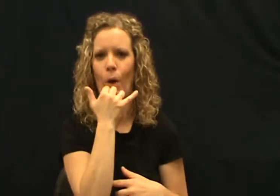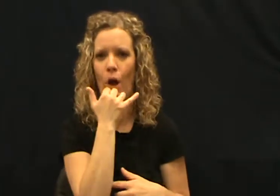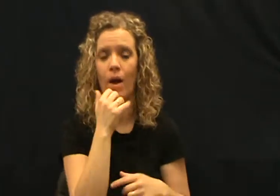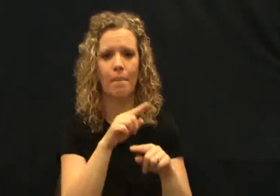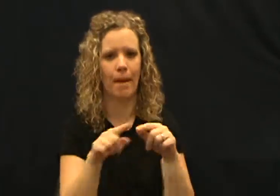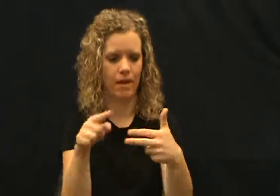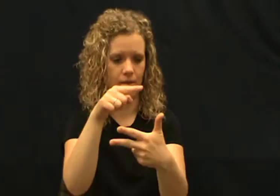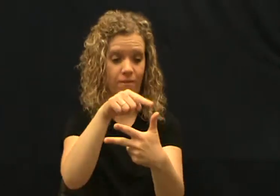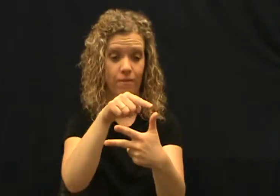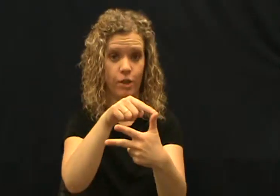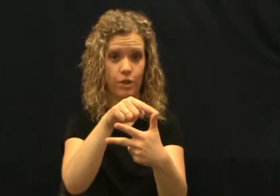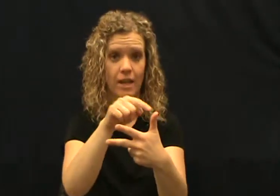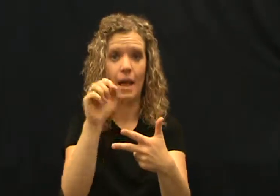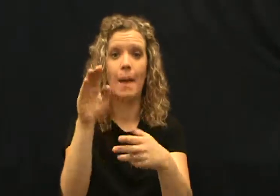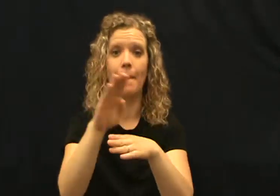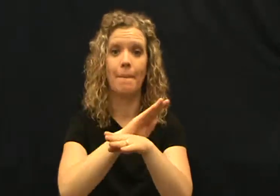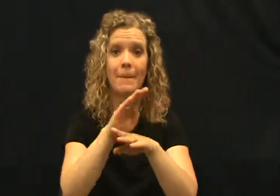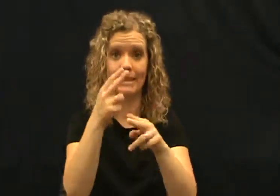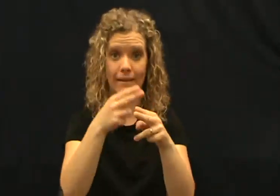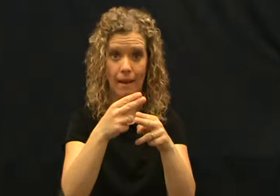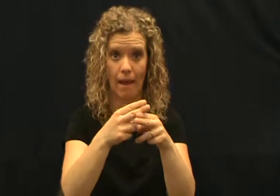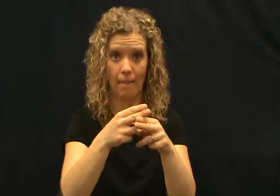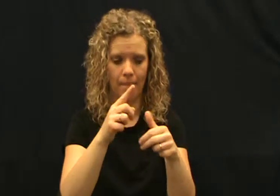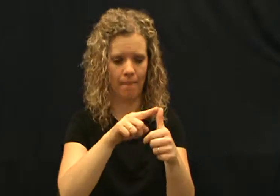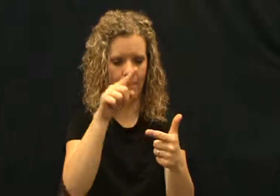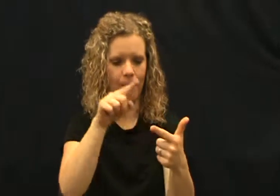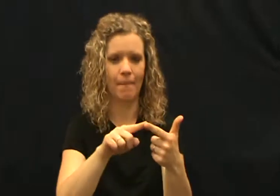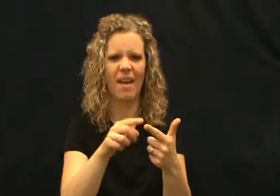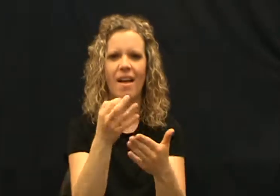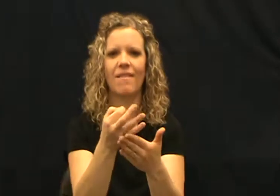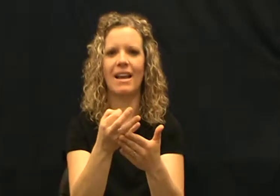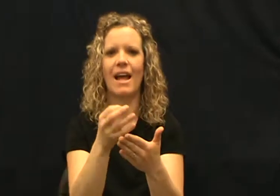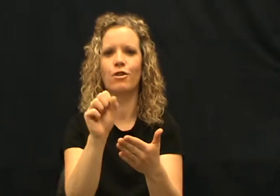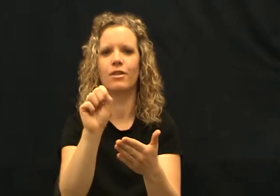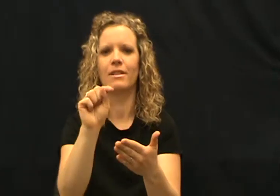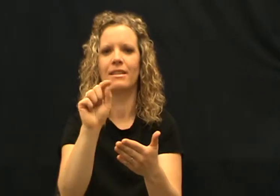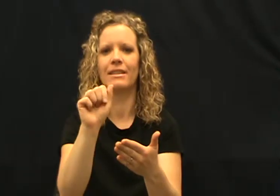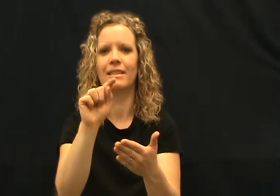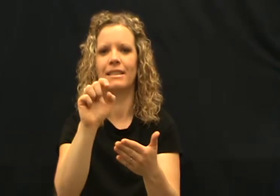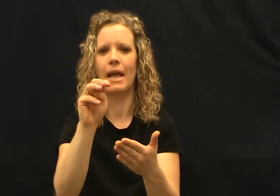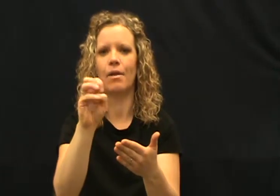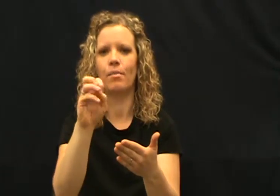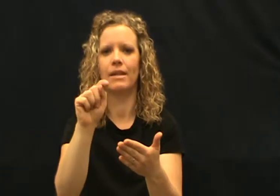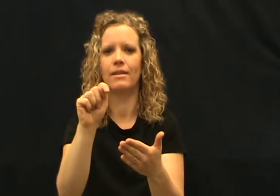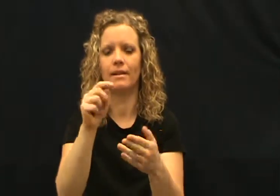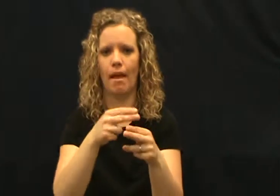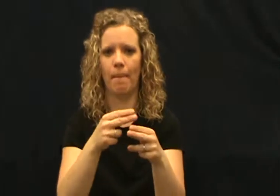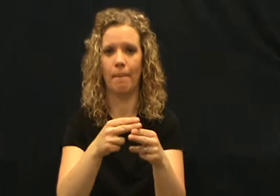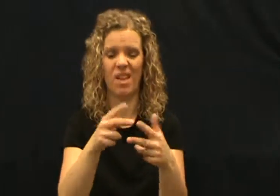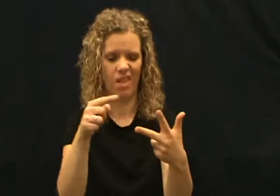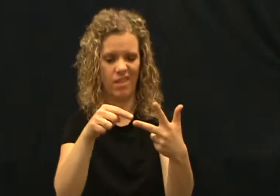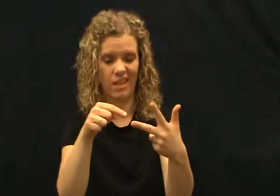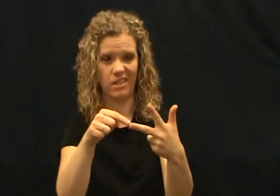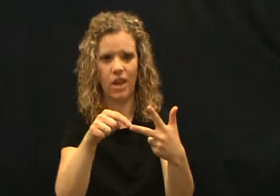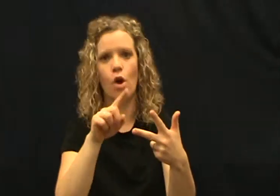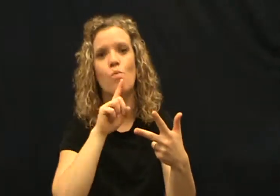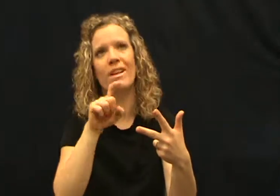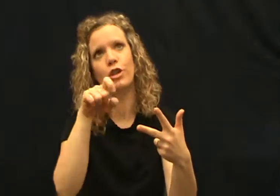name, it has the financial statement name under that. This slide says balance, it really should say balance sheet. And then